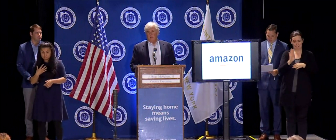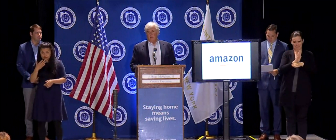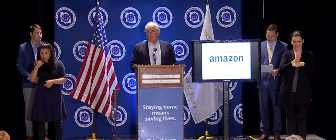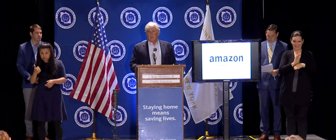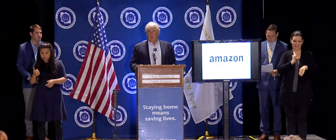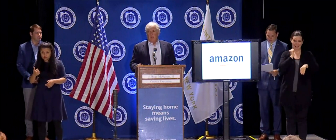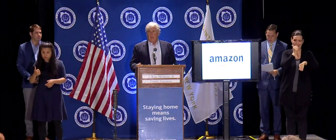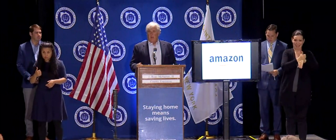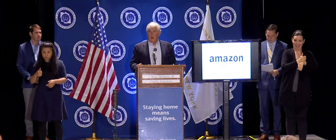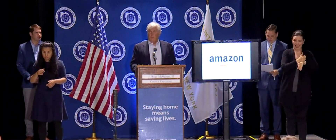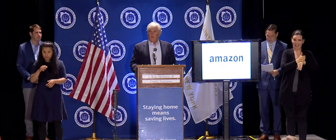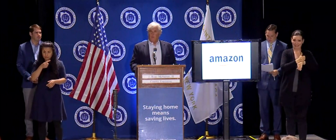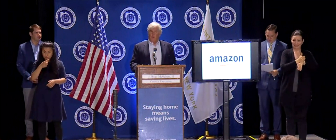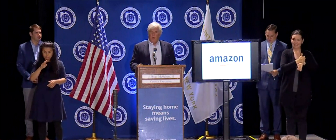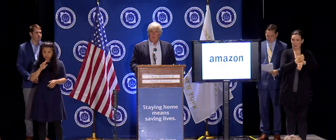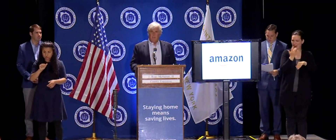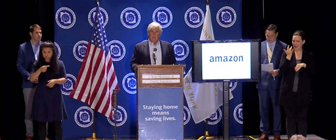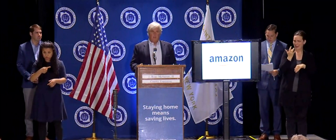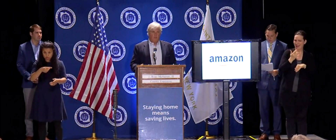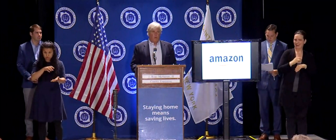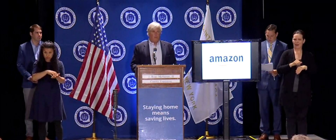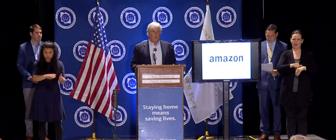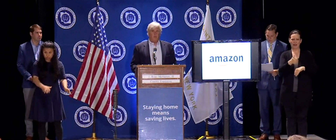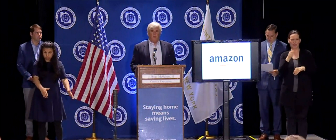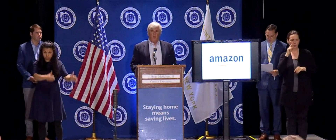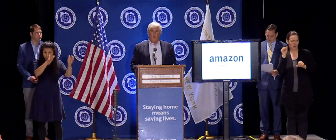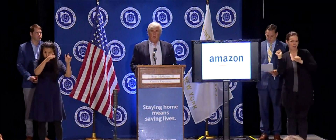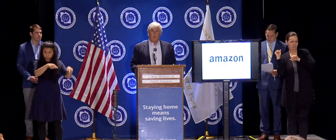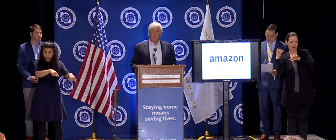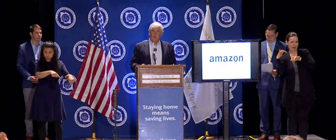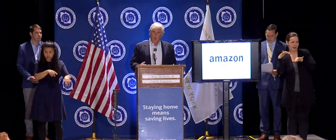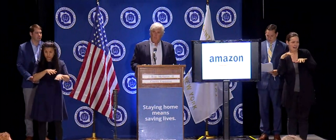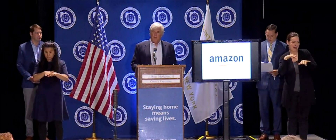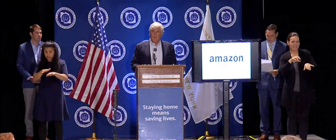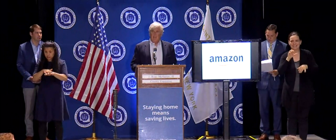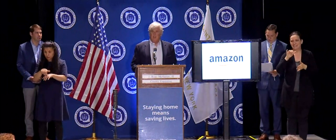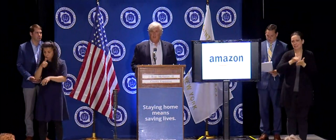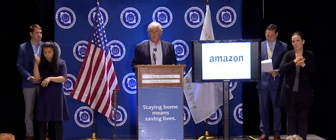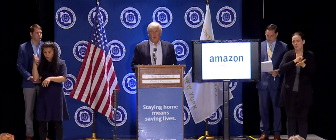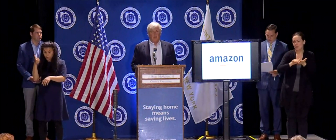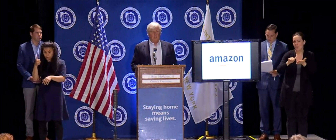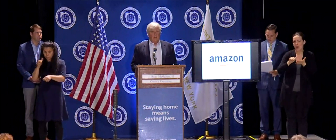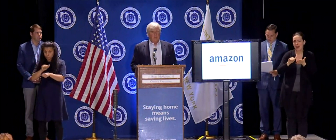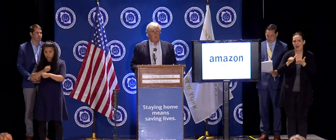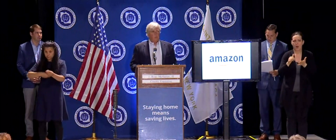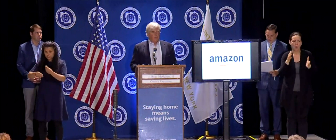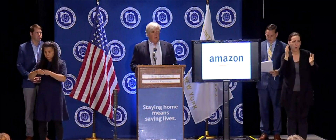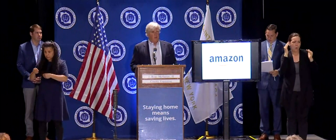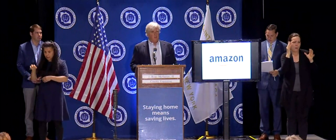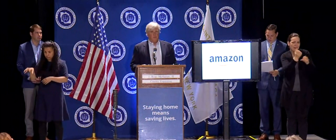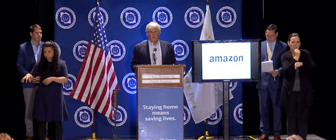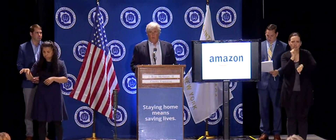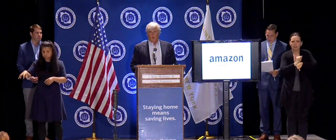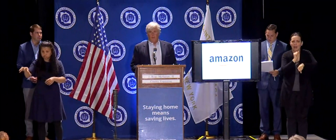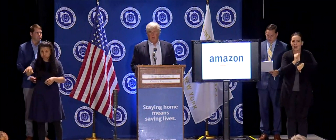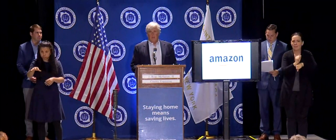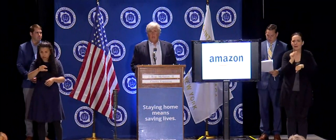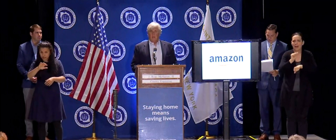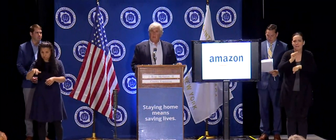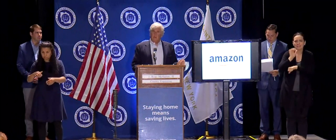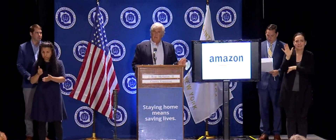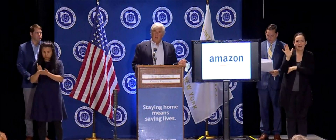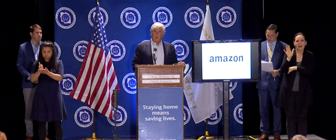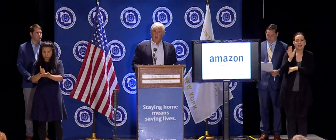generate. And others will gravitate to Central New York and hopefully again to the town of Clay because of the